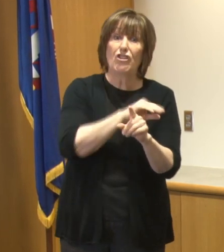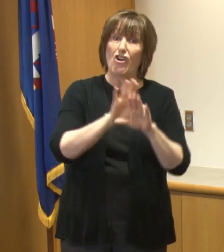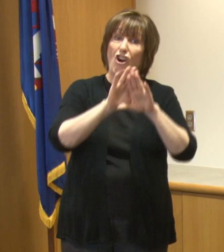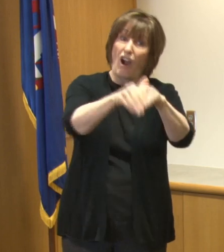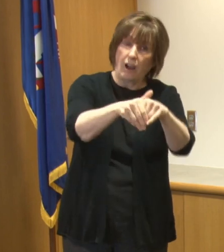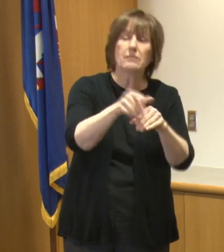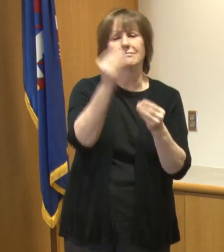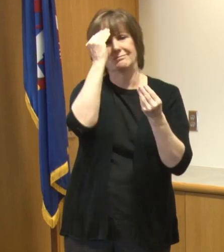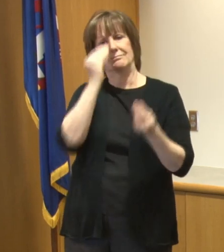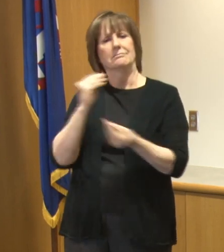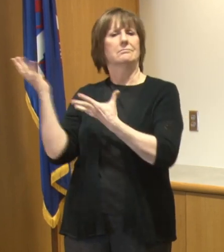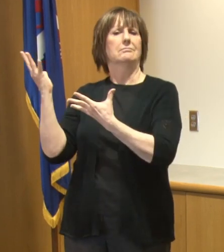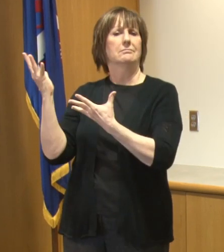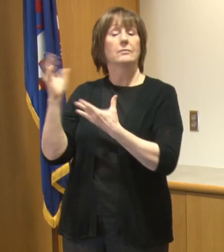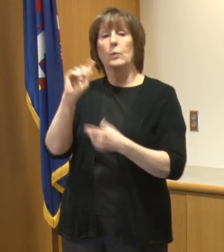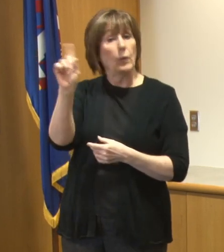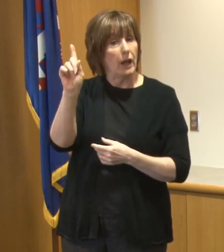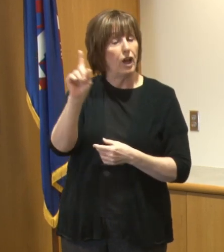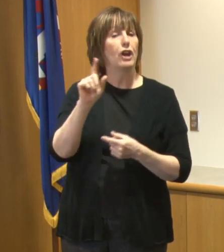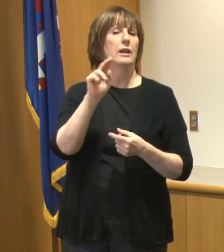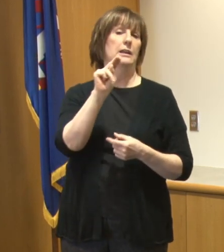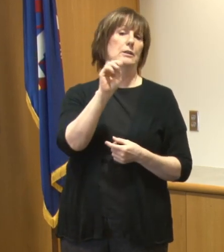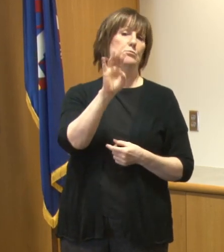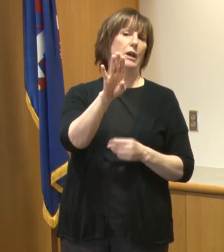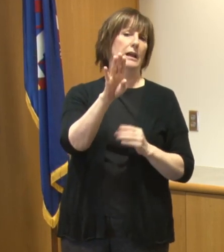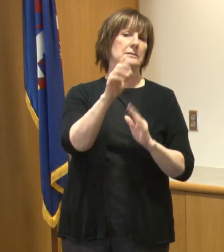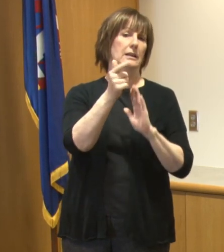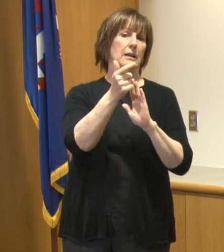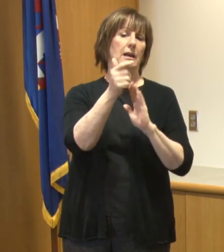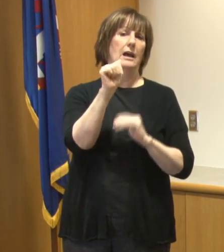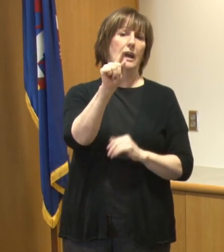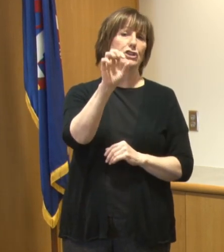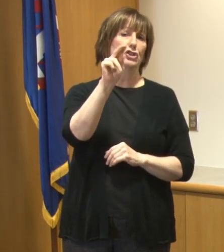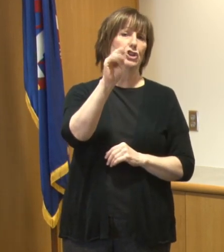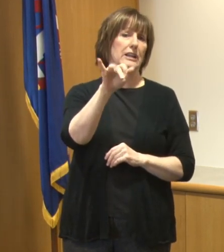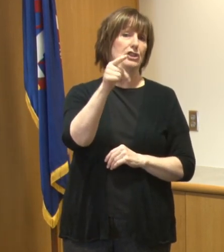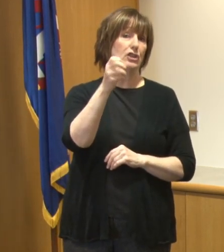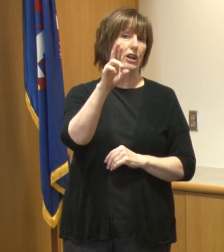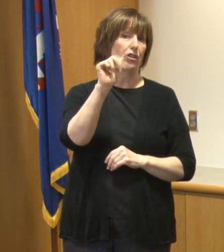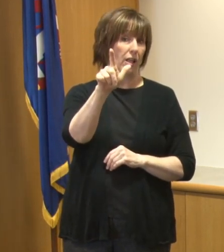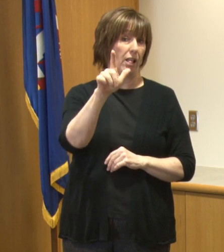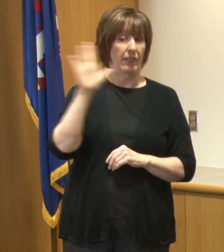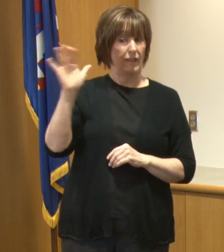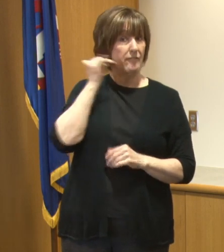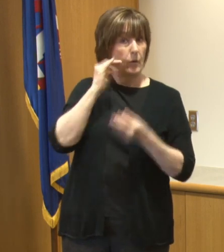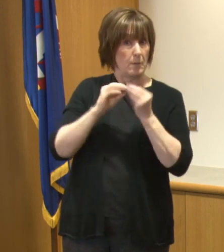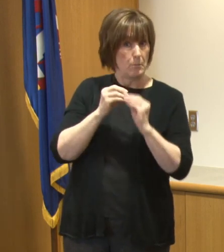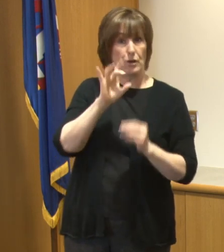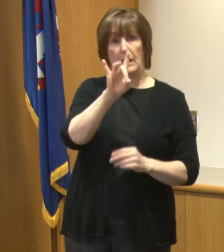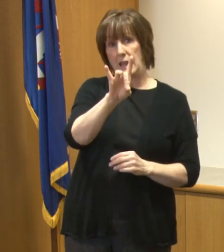You can report fraud to the Nebraska Attorney General's office. The phone number at the AG's